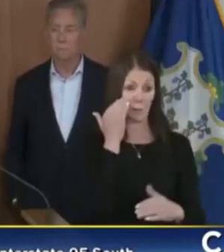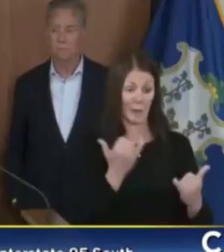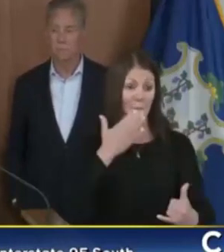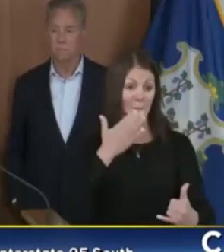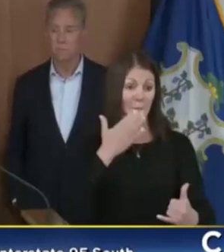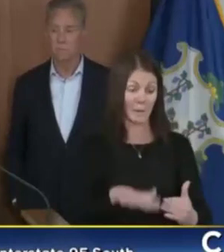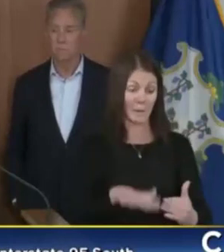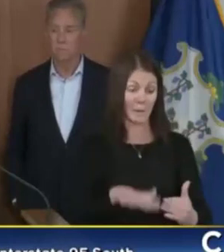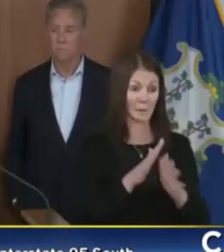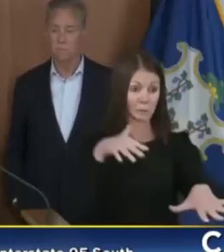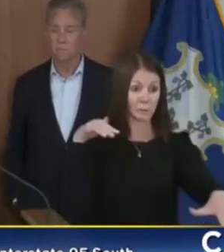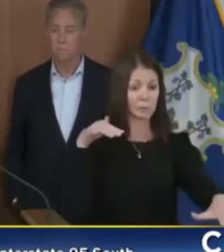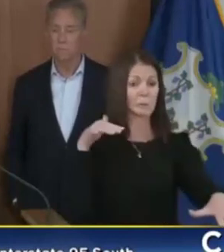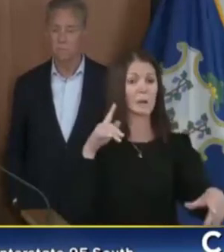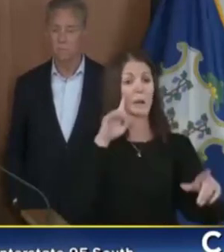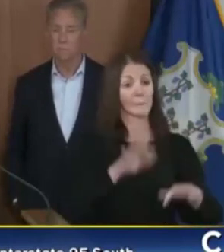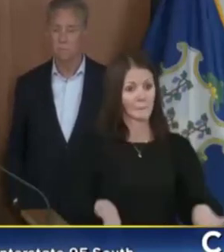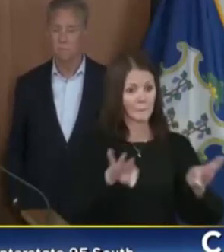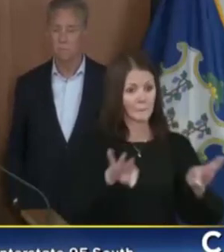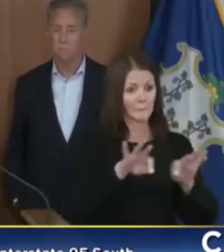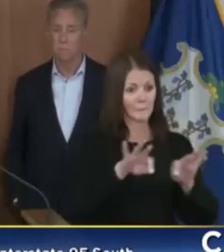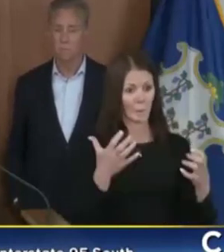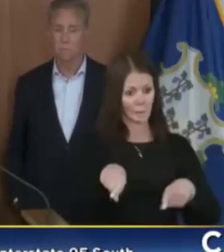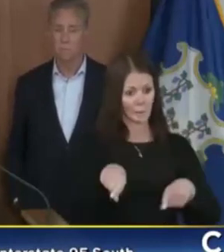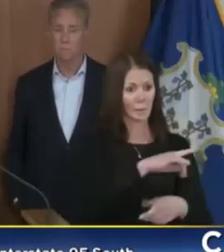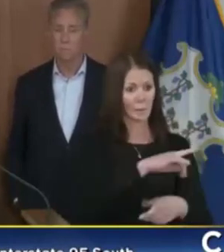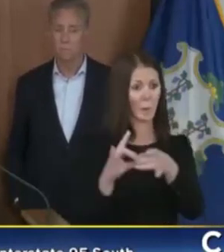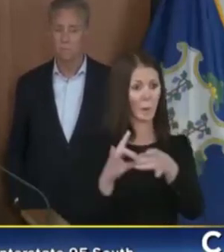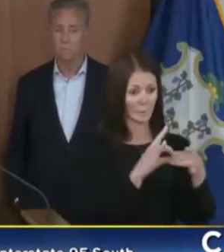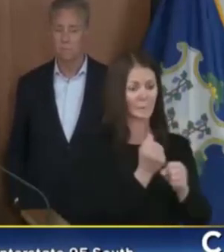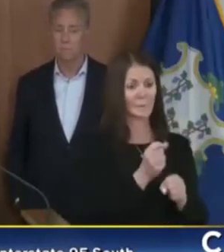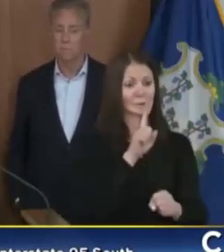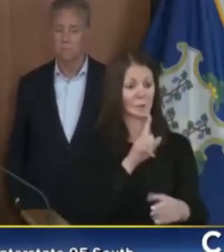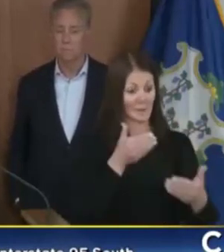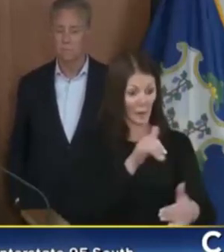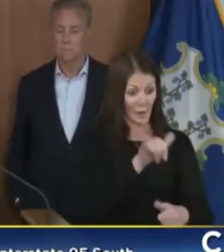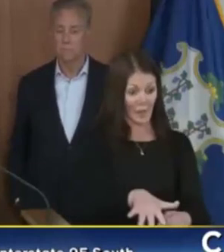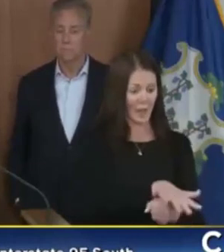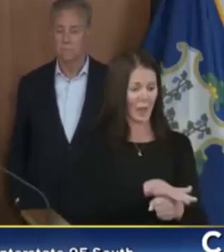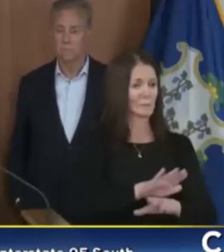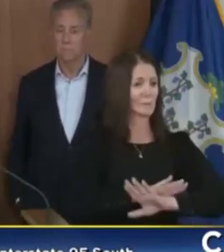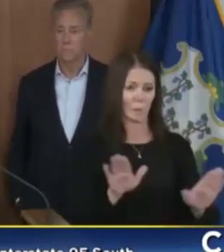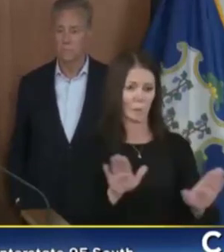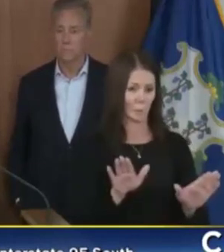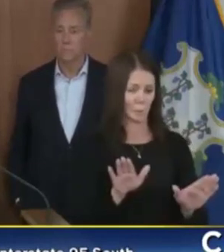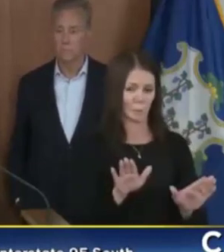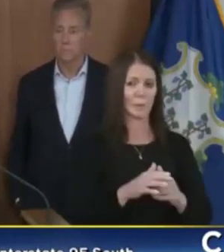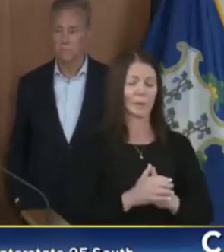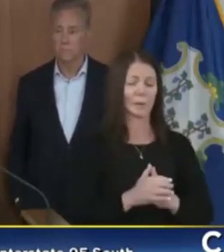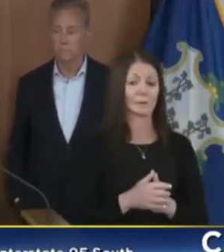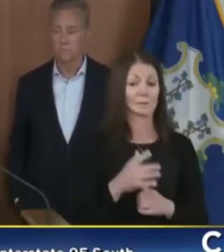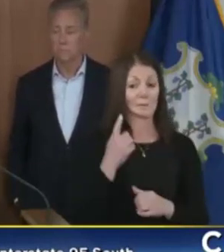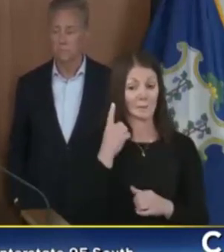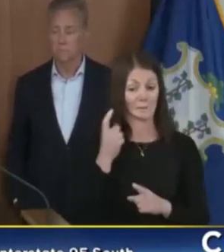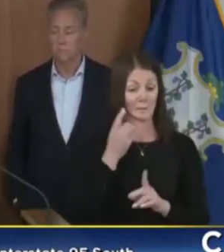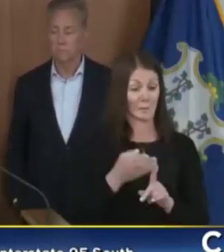and we're just looking for cooperation from the public to avoid the area. As the commissioner